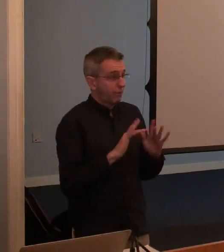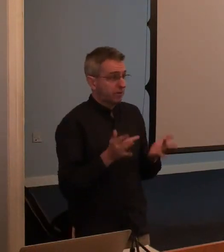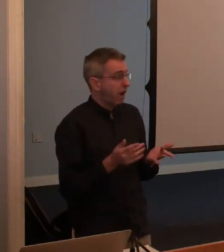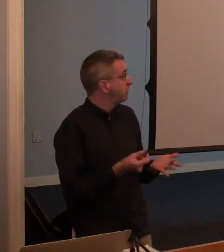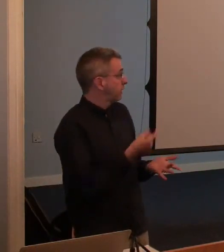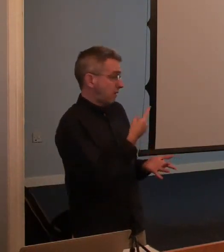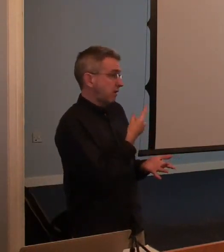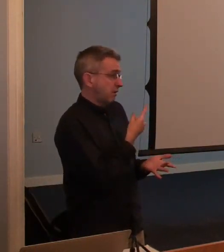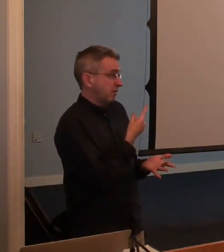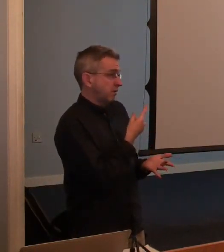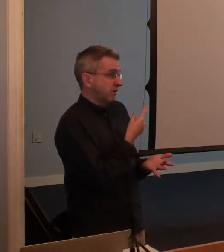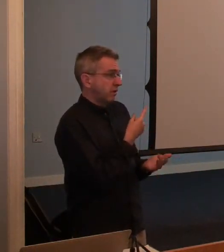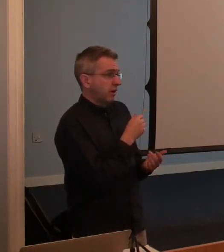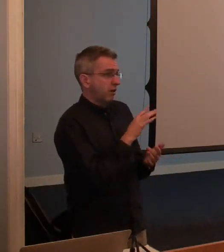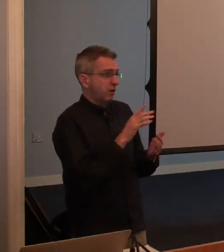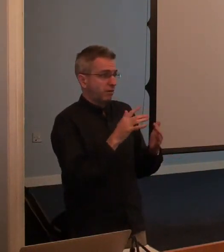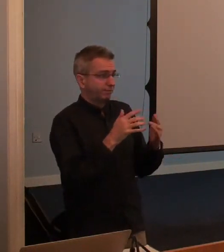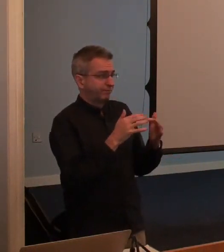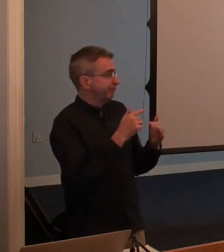So as I said, we have a website.